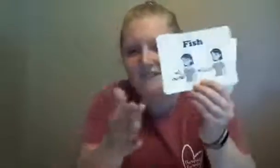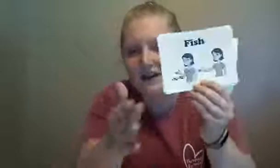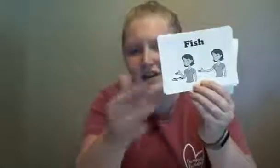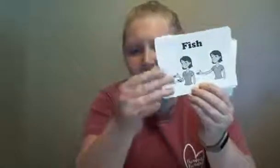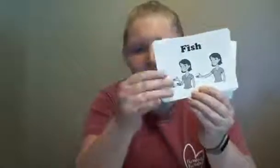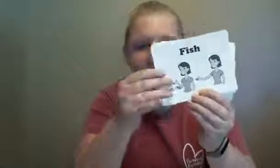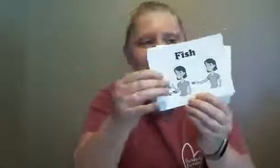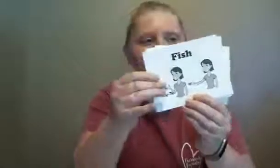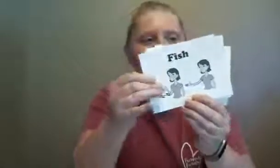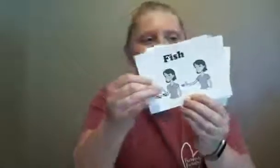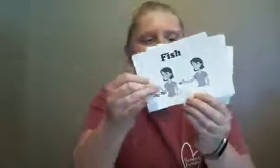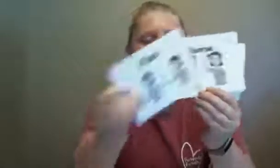fish,